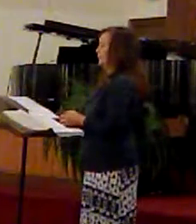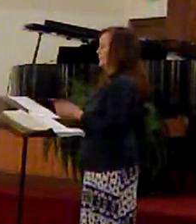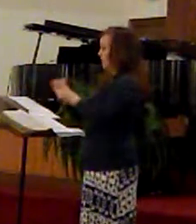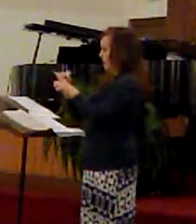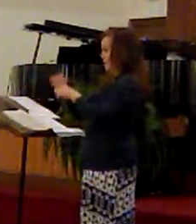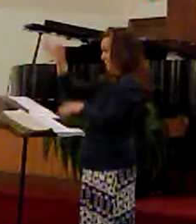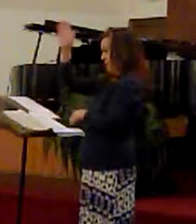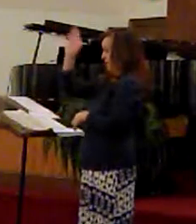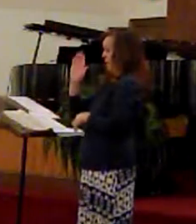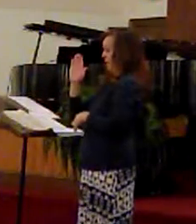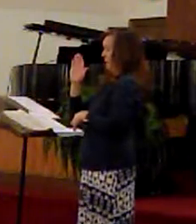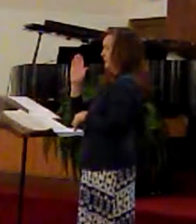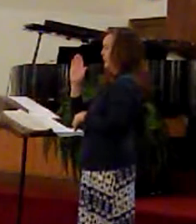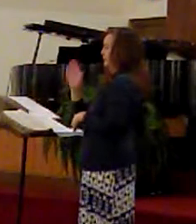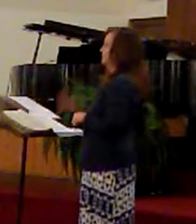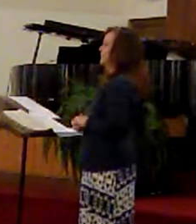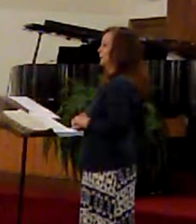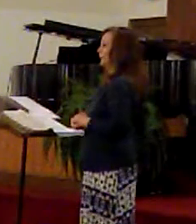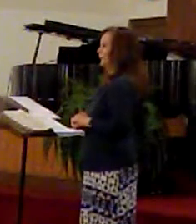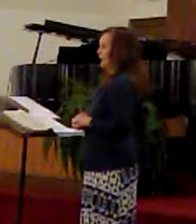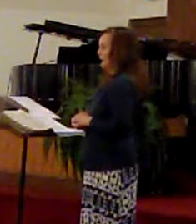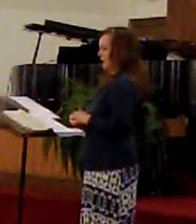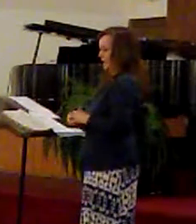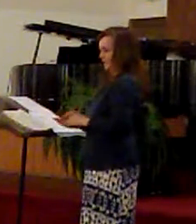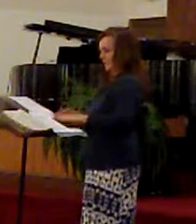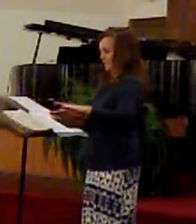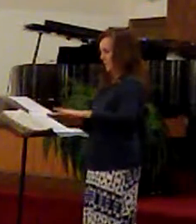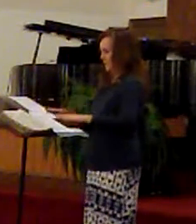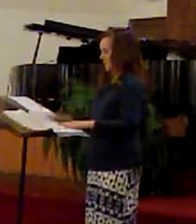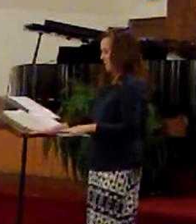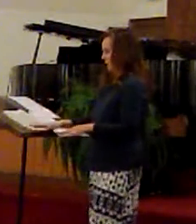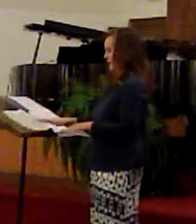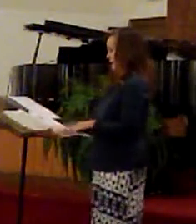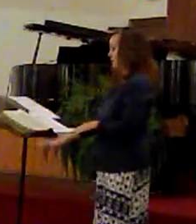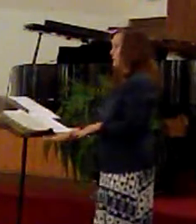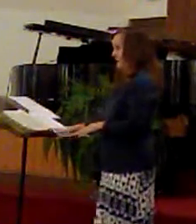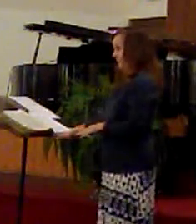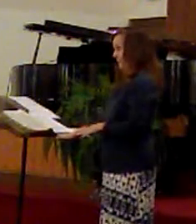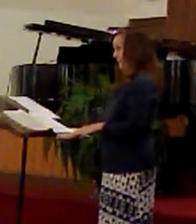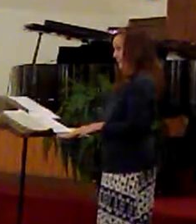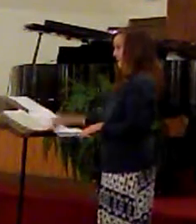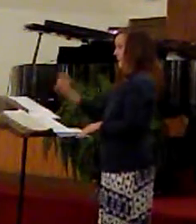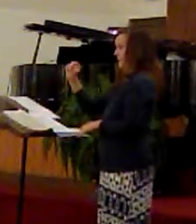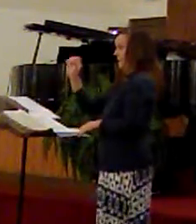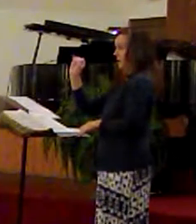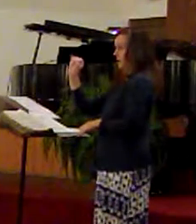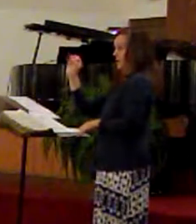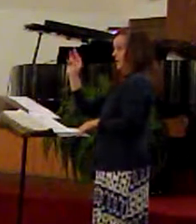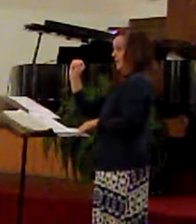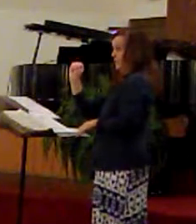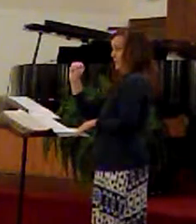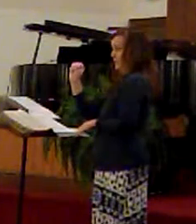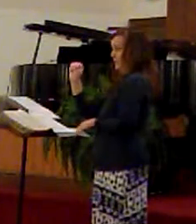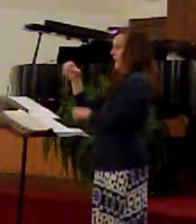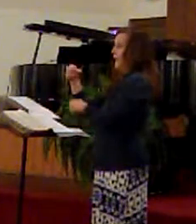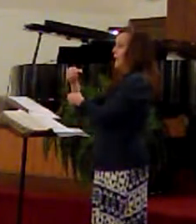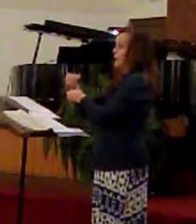Amen. Now listen. They took a young child named Timothy and made him a man of